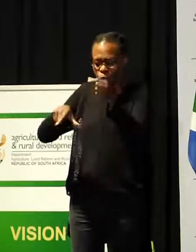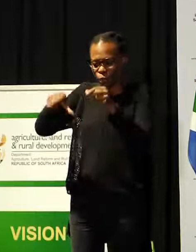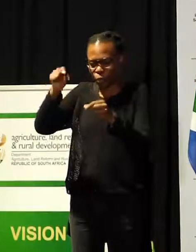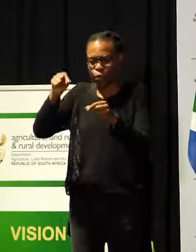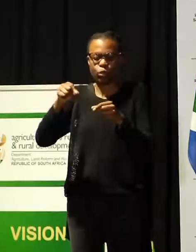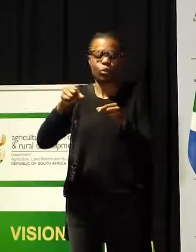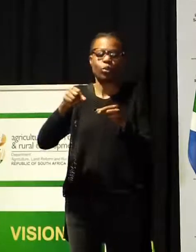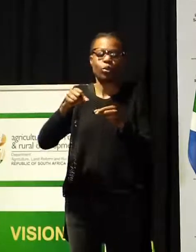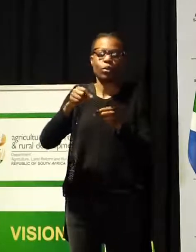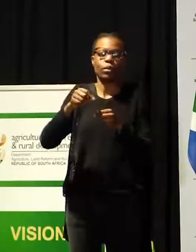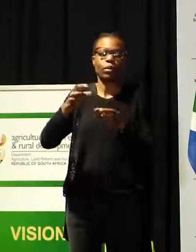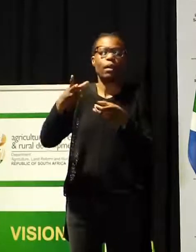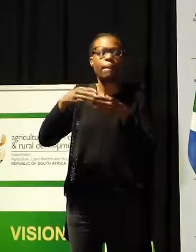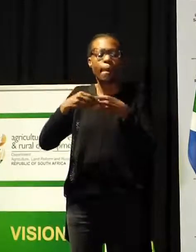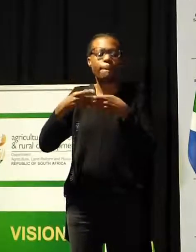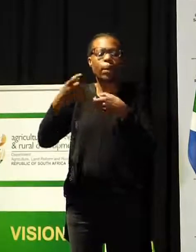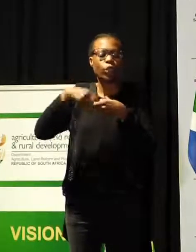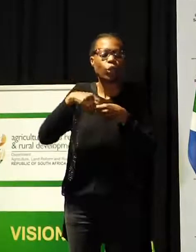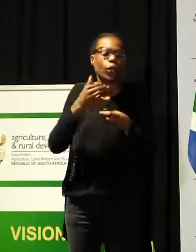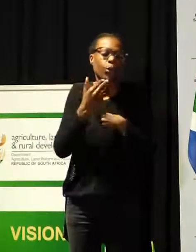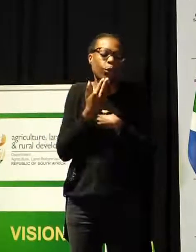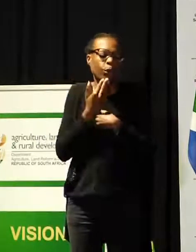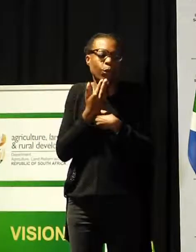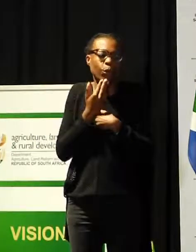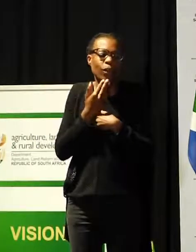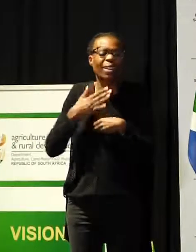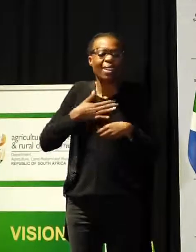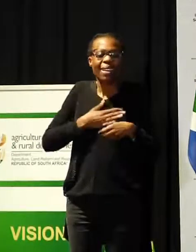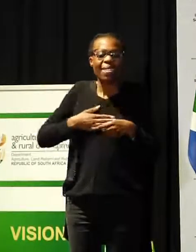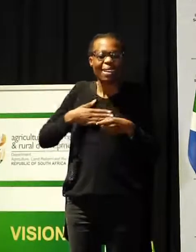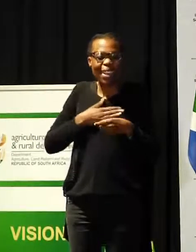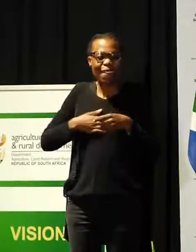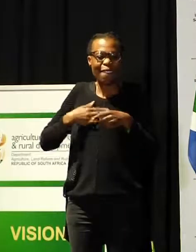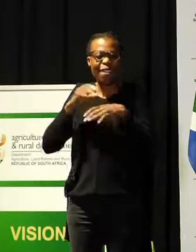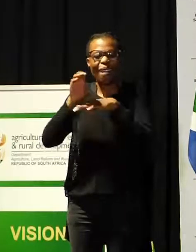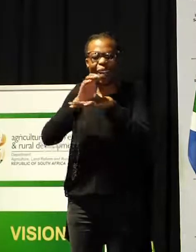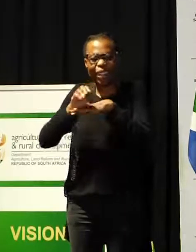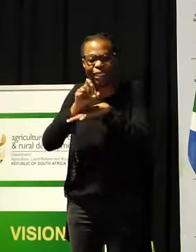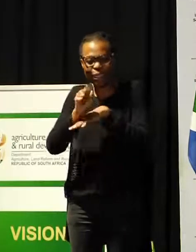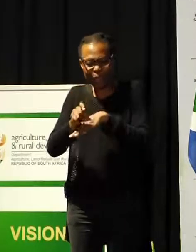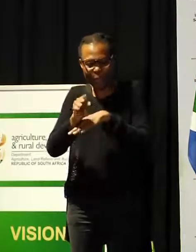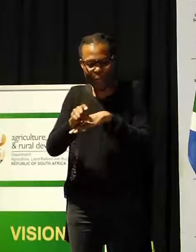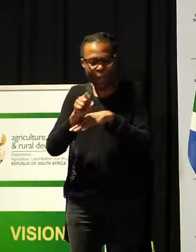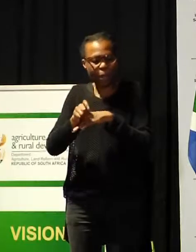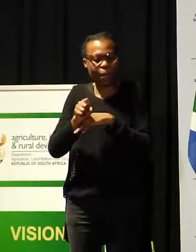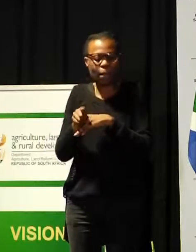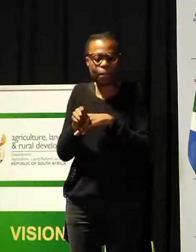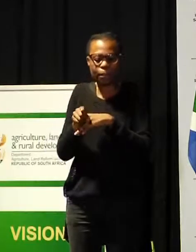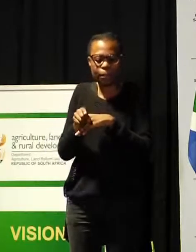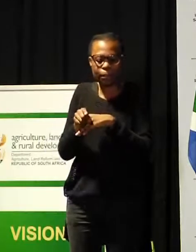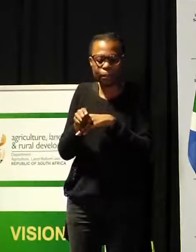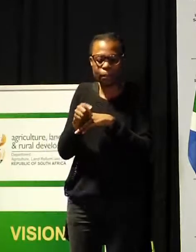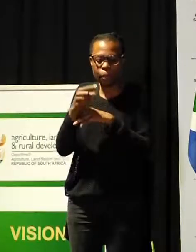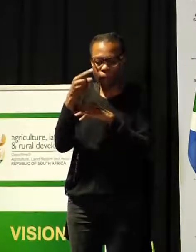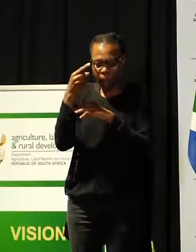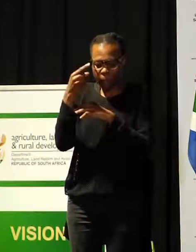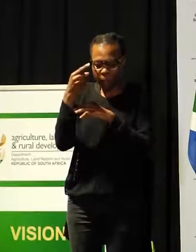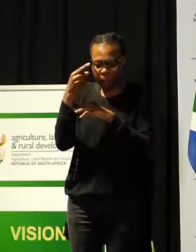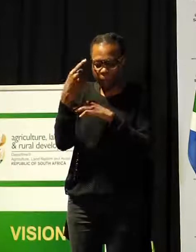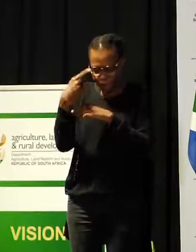Therefore, they feel that that council is properly constituted to provide for